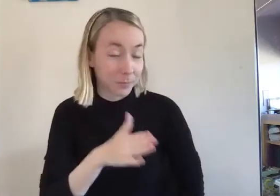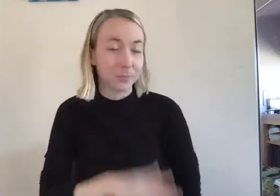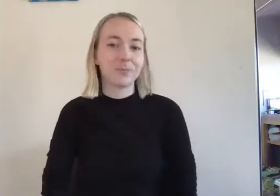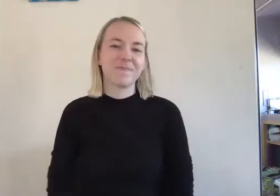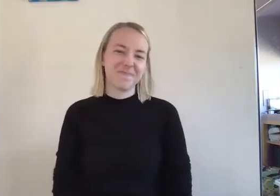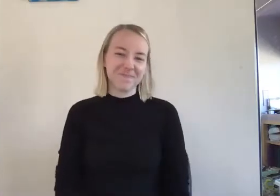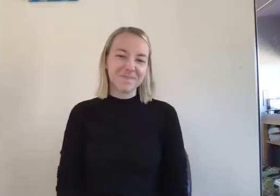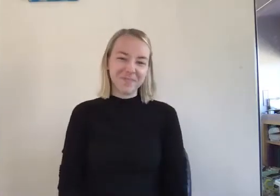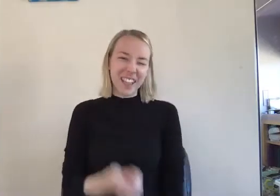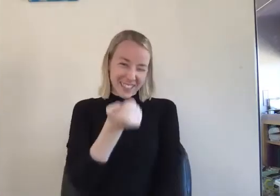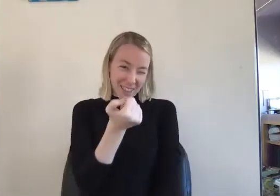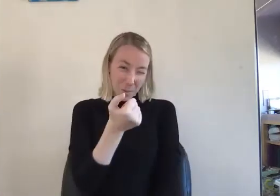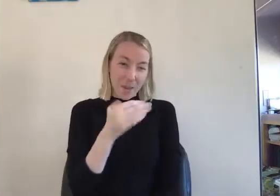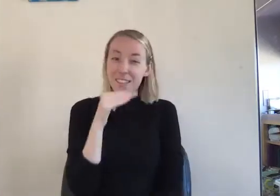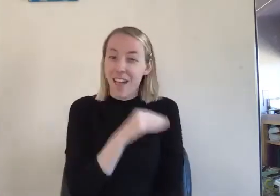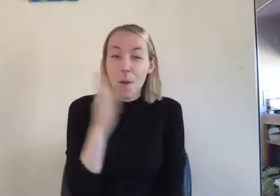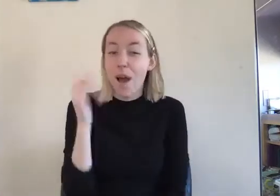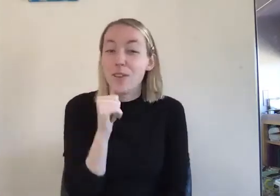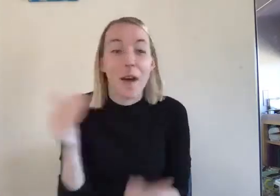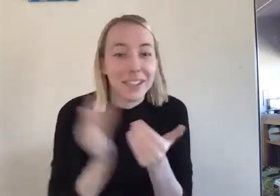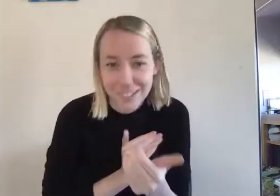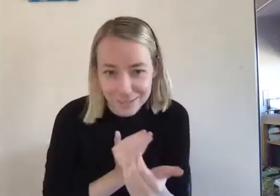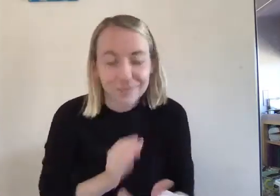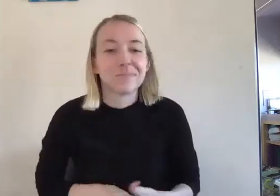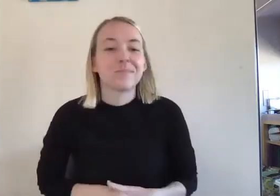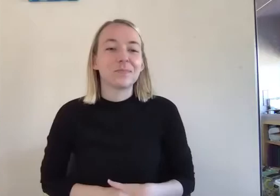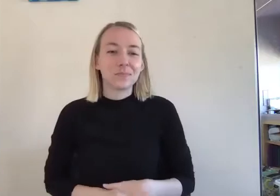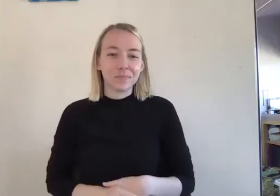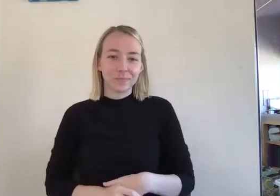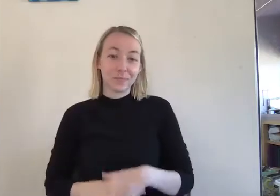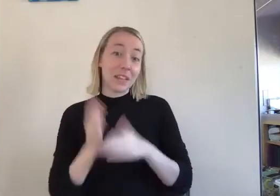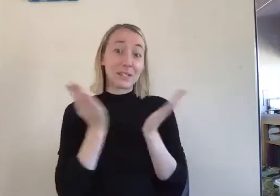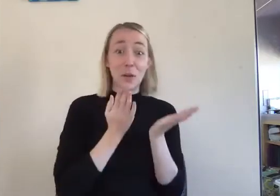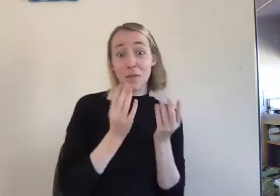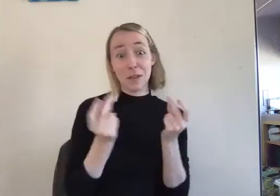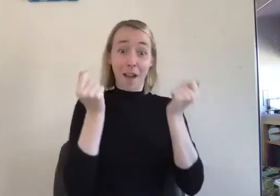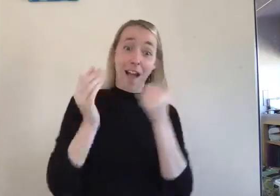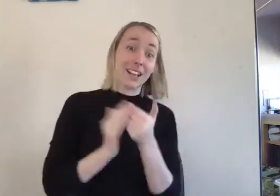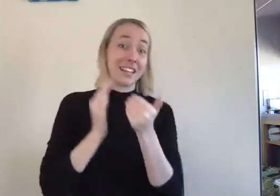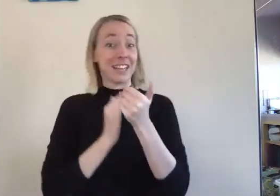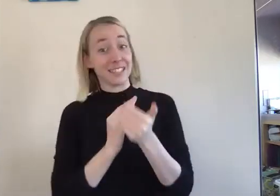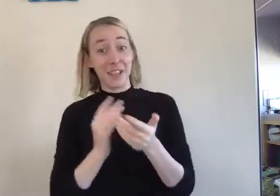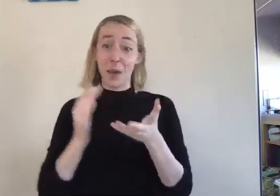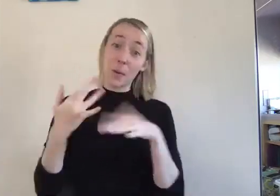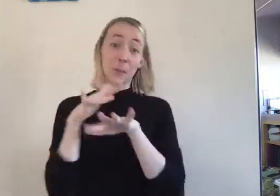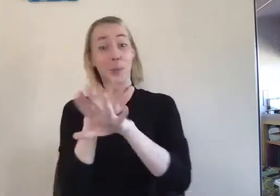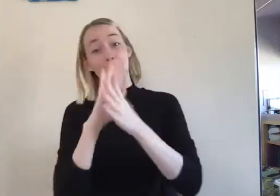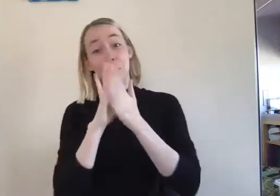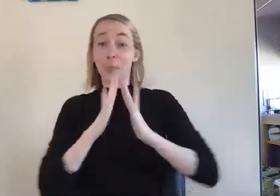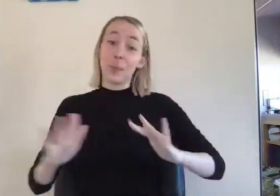But it's a little bit of a bait thing, be of service, and that's the key to